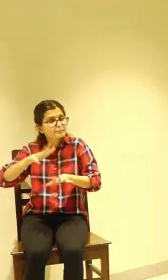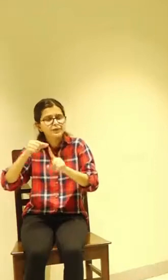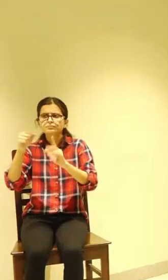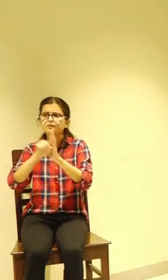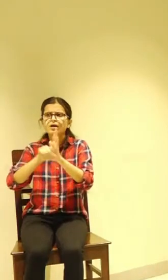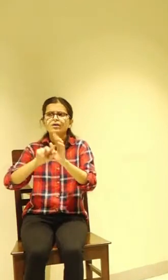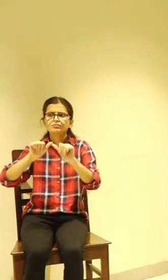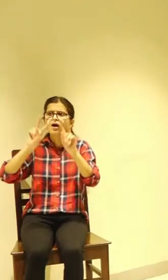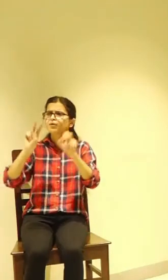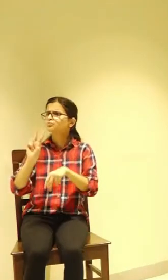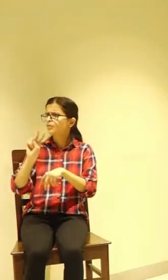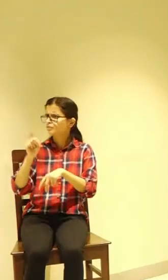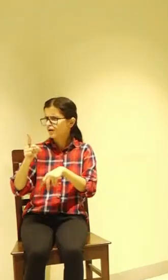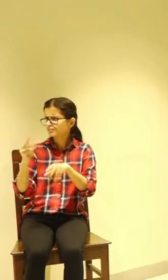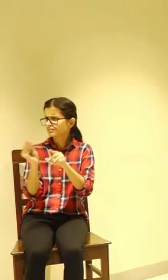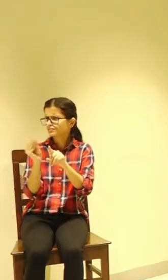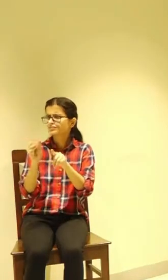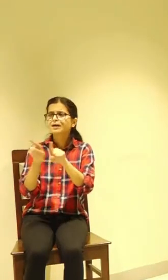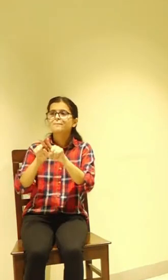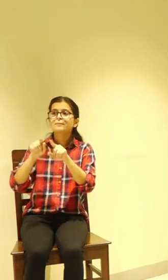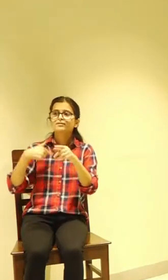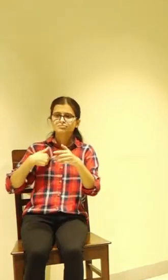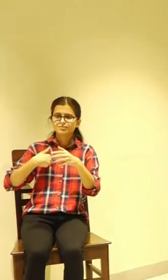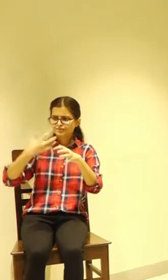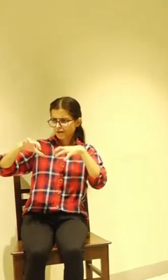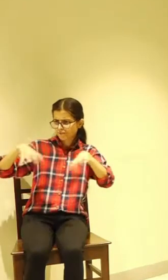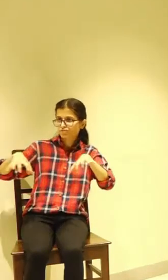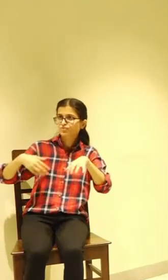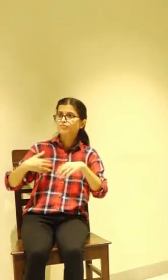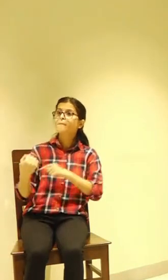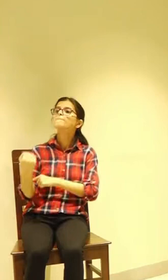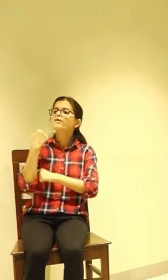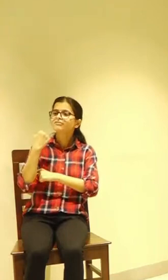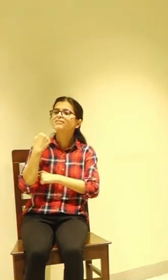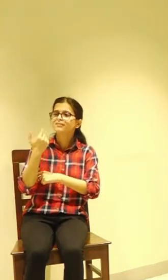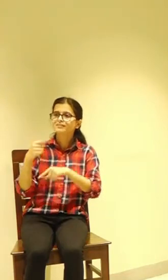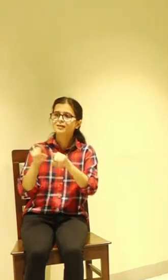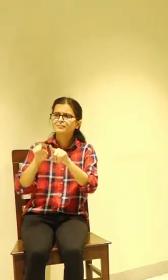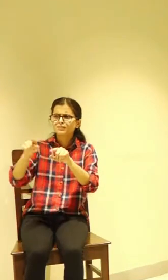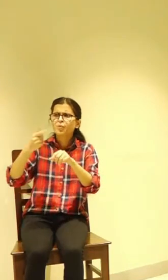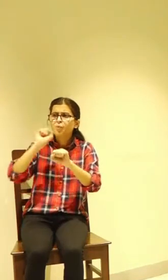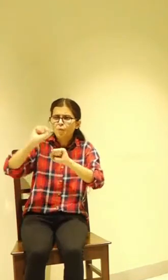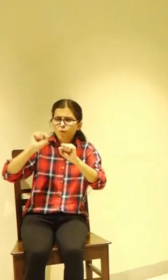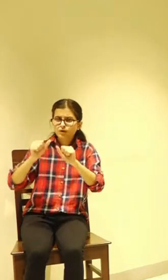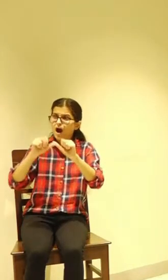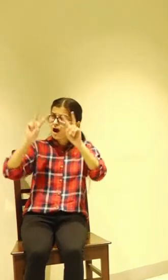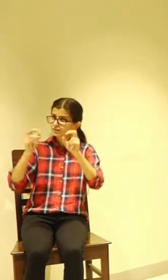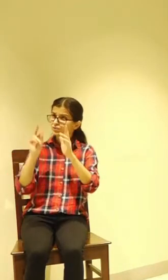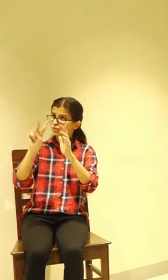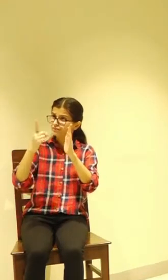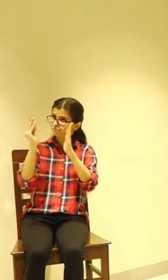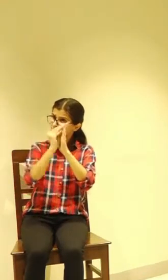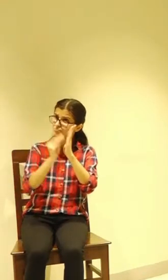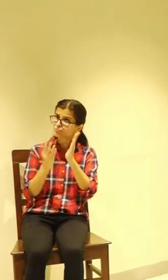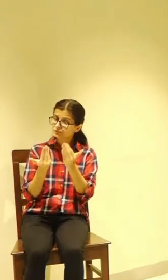into 21. For example, separation of powers between the state and the judiciary. Now that's not something that you can locate in Article 21. So there